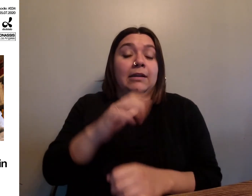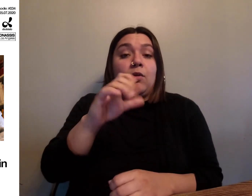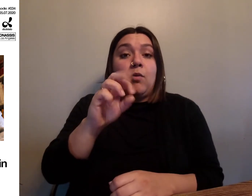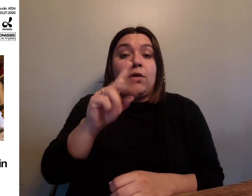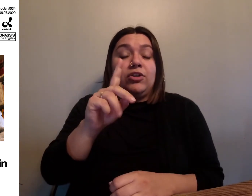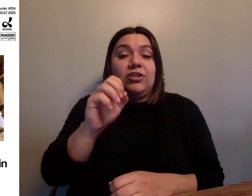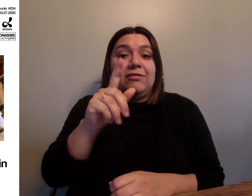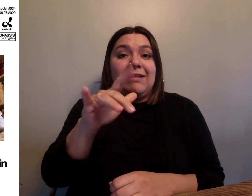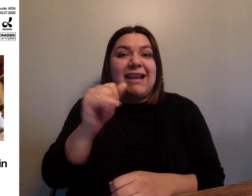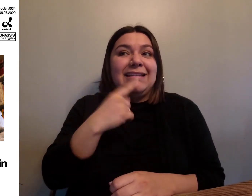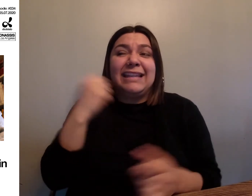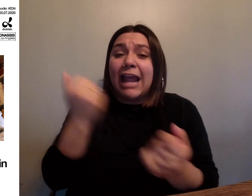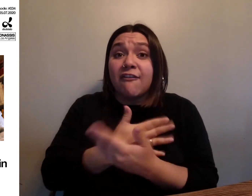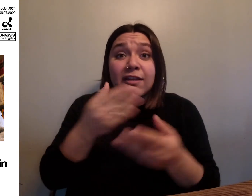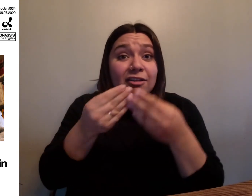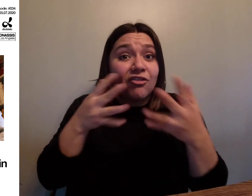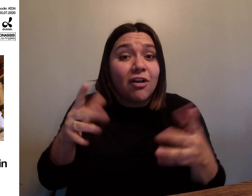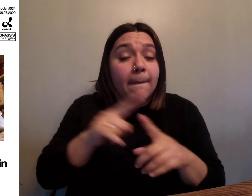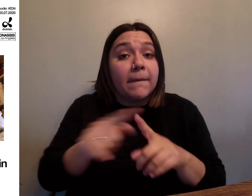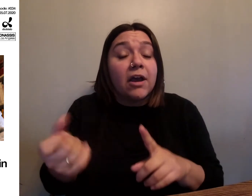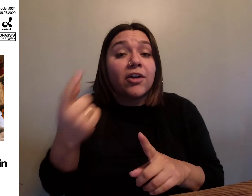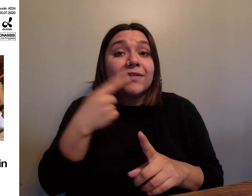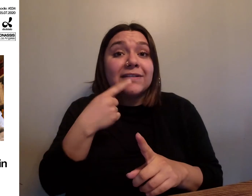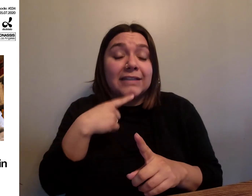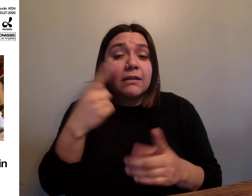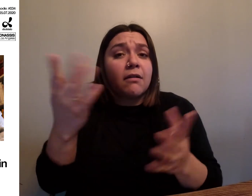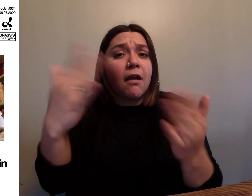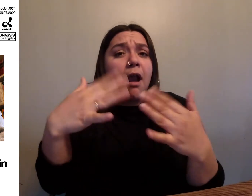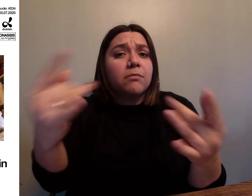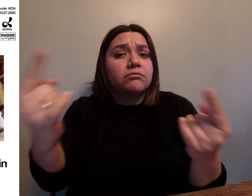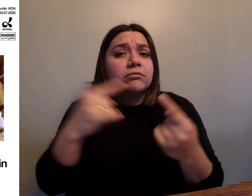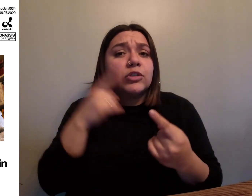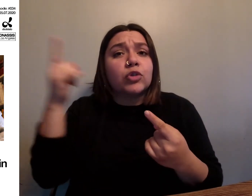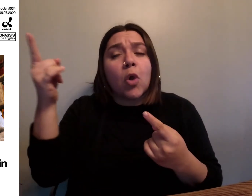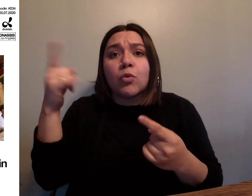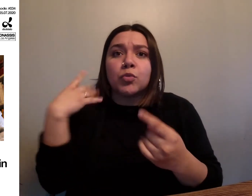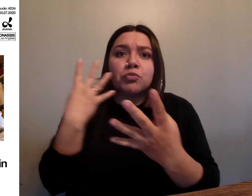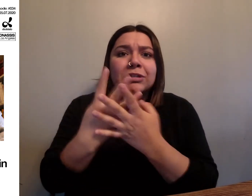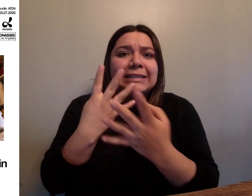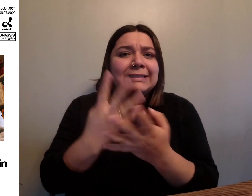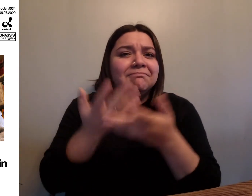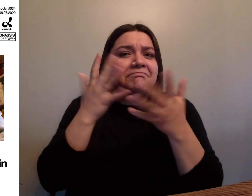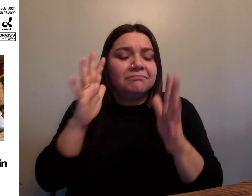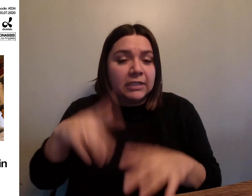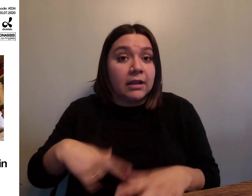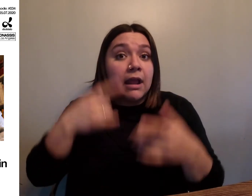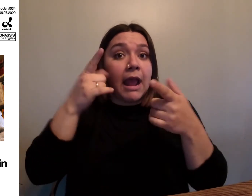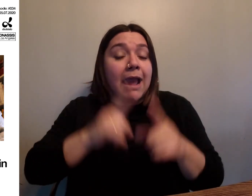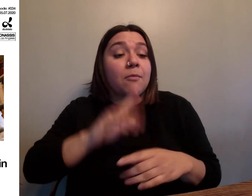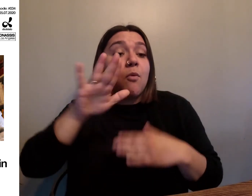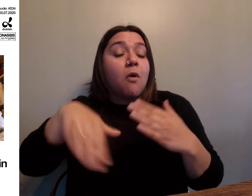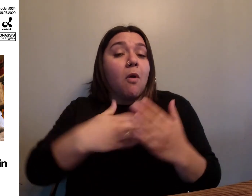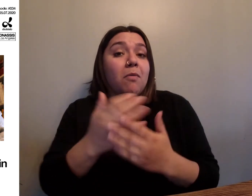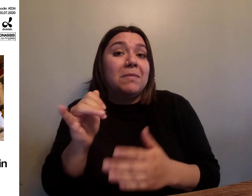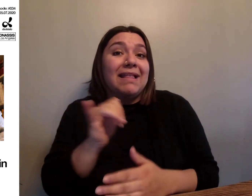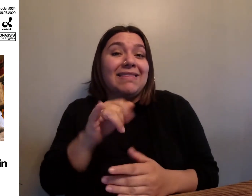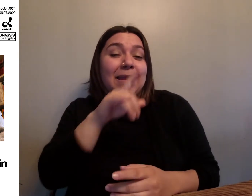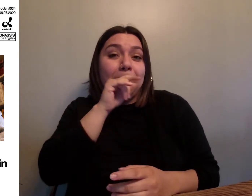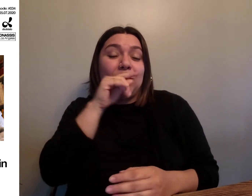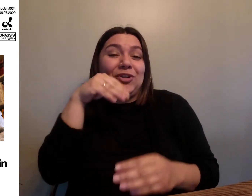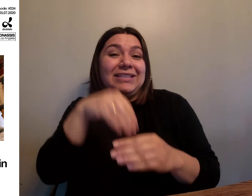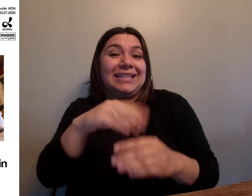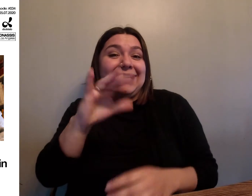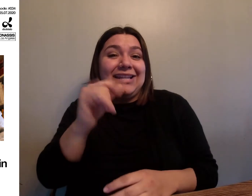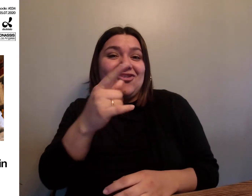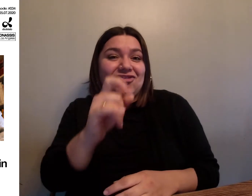he says, everything is lost, he knows, but he says, come, let's away to prison. And there they will be like birds